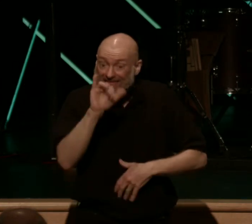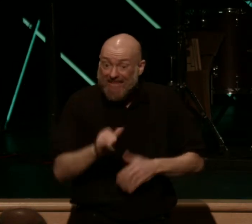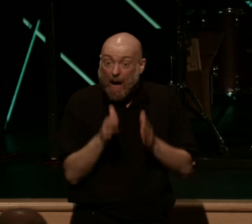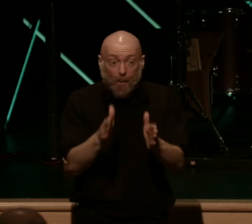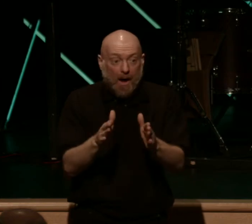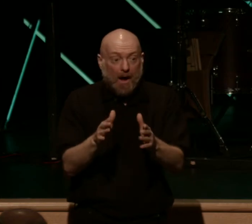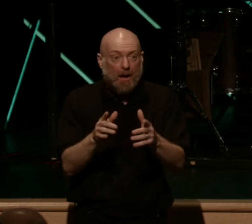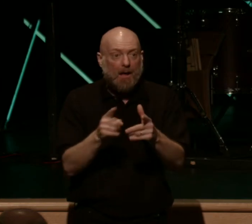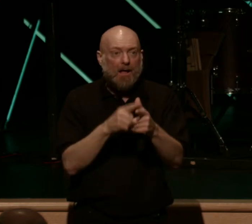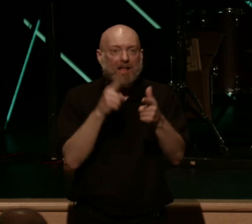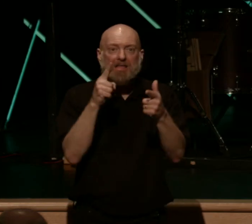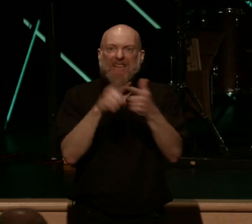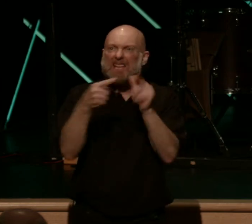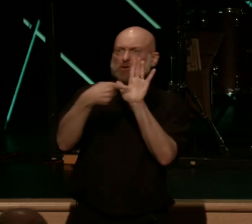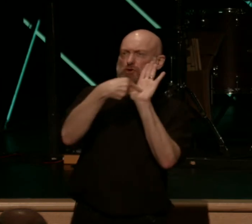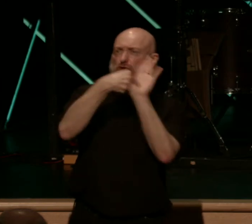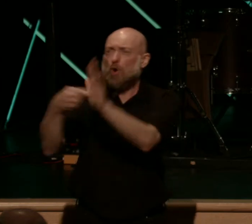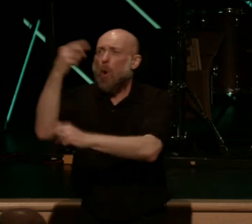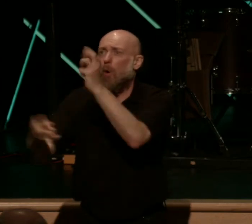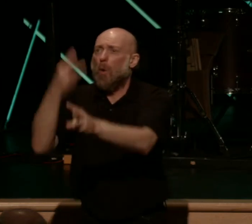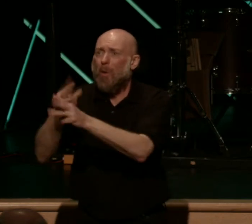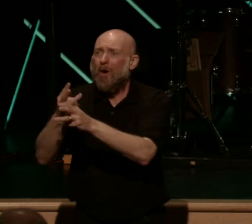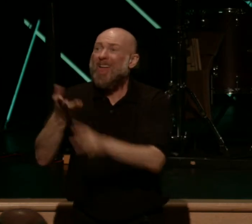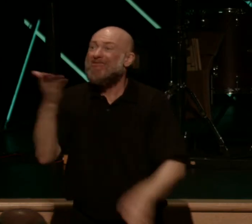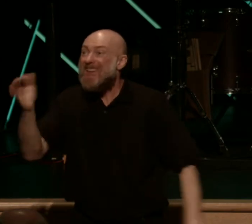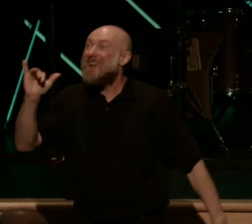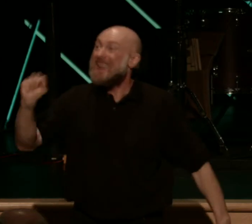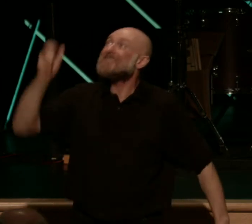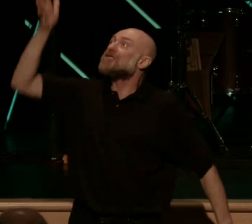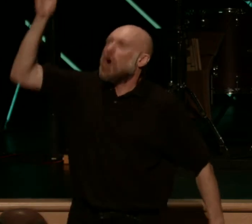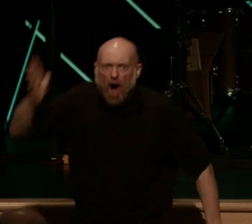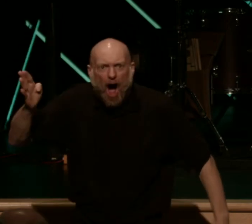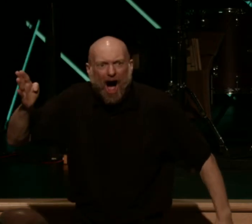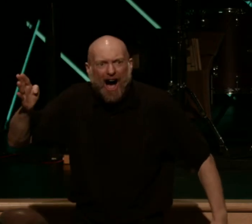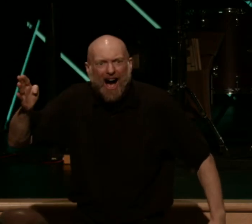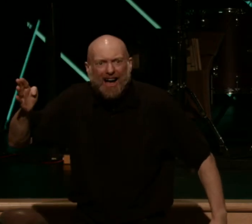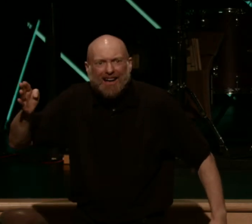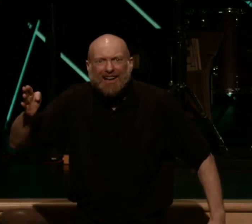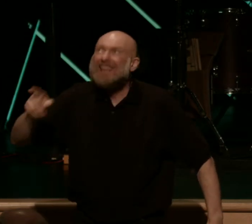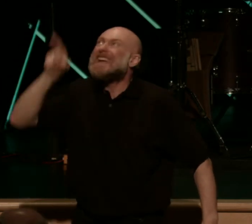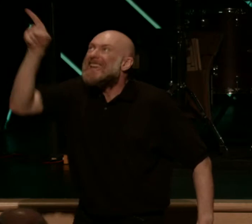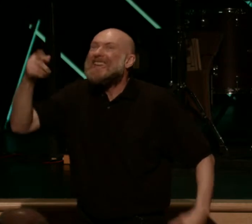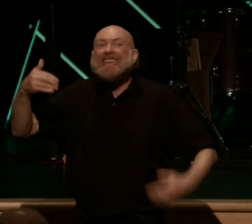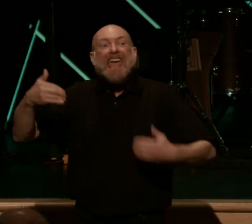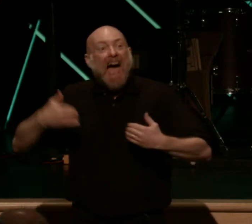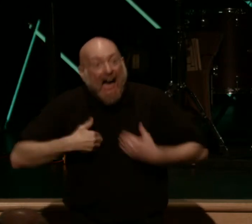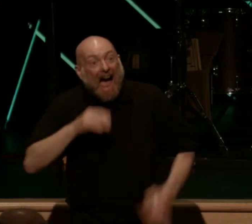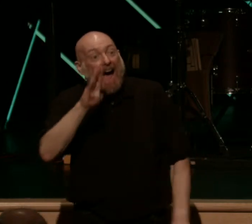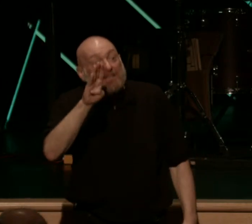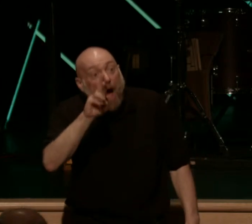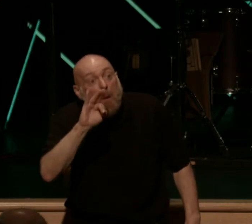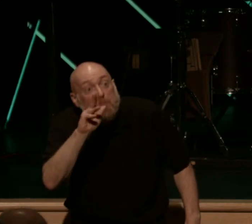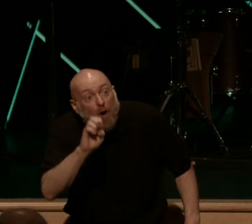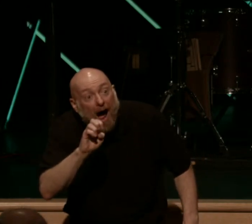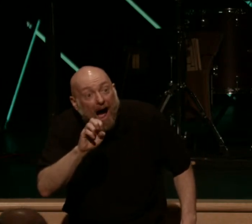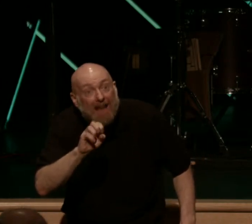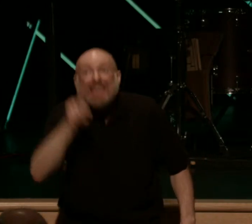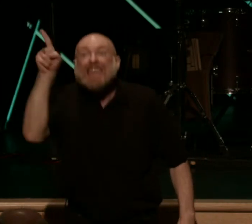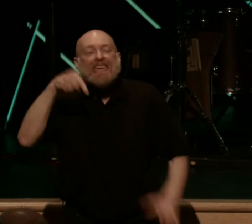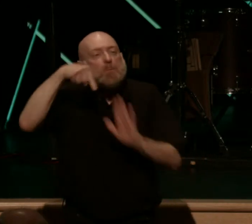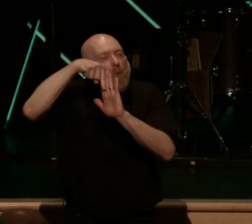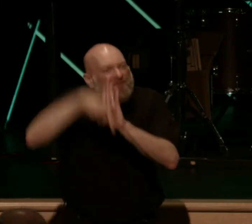it screams to the world, there's a God, and he has a bride, that he